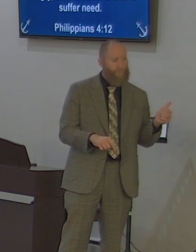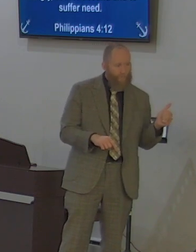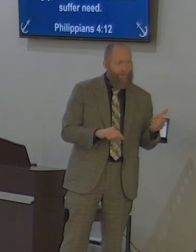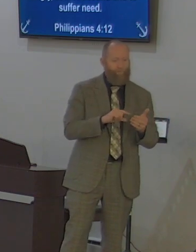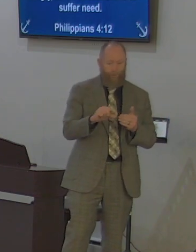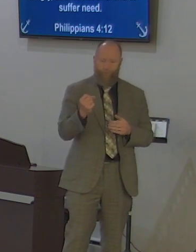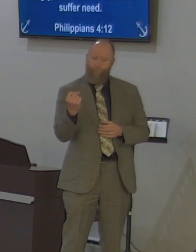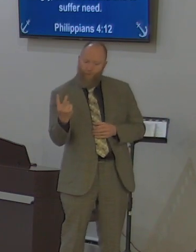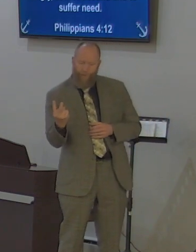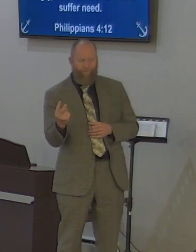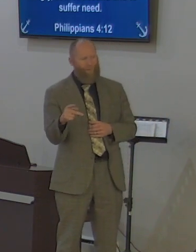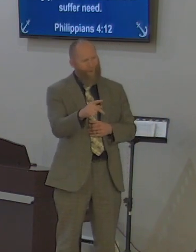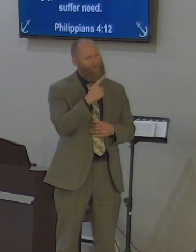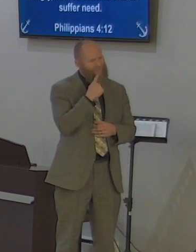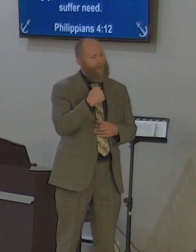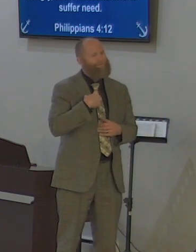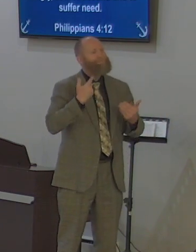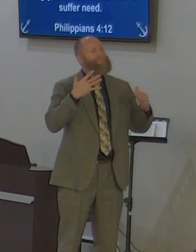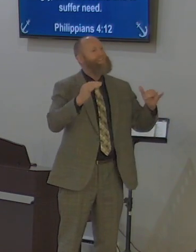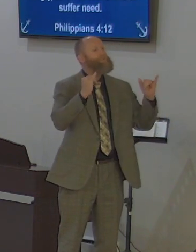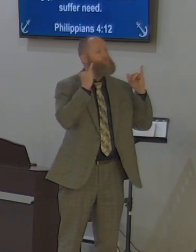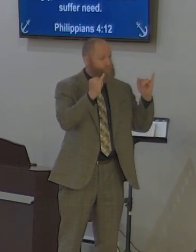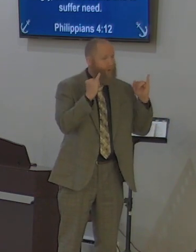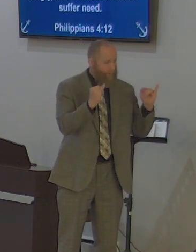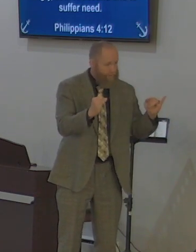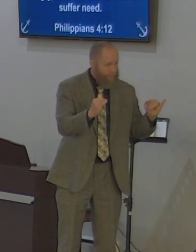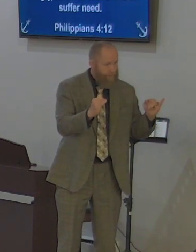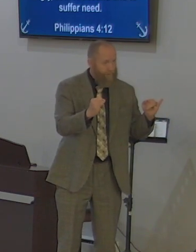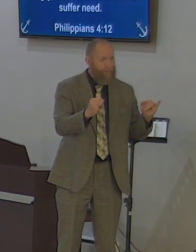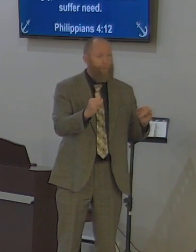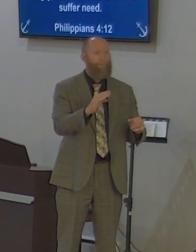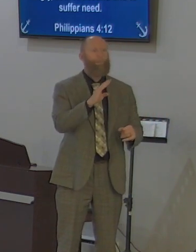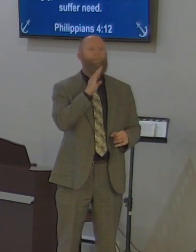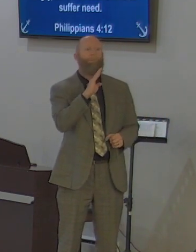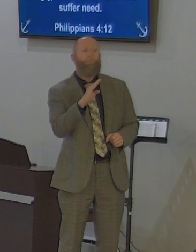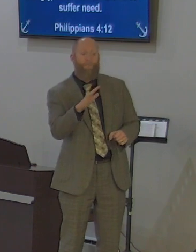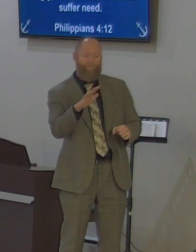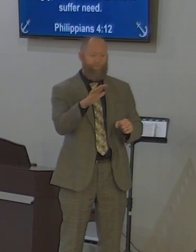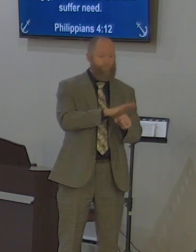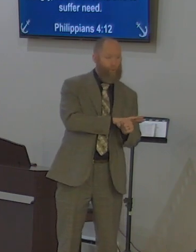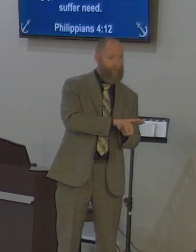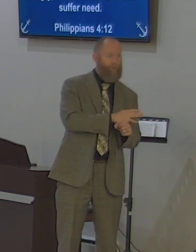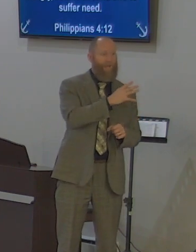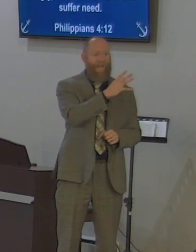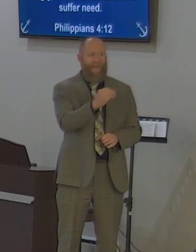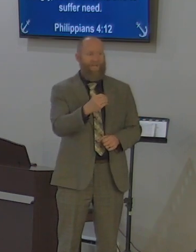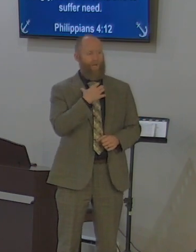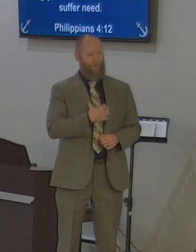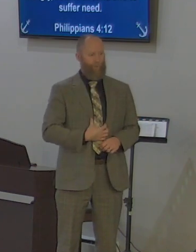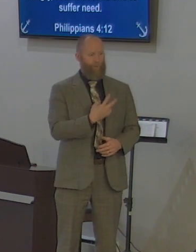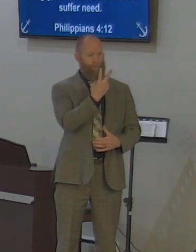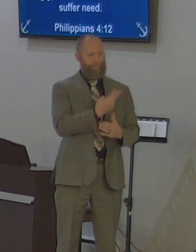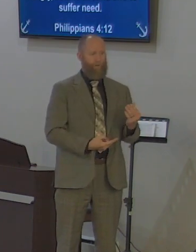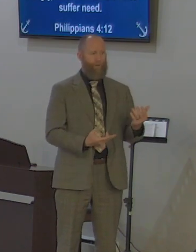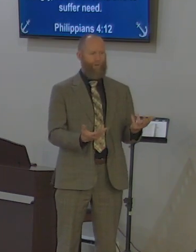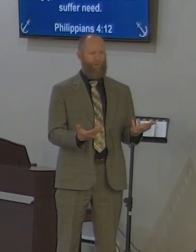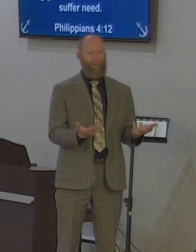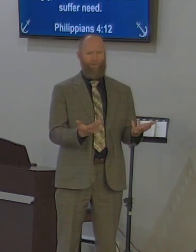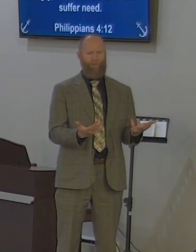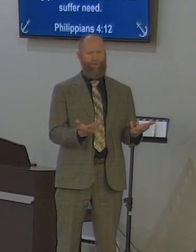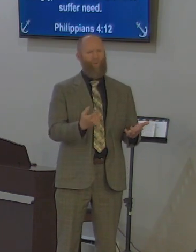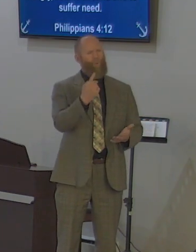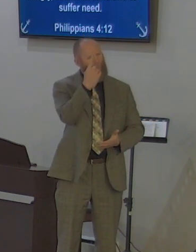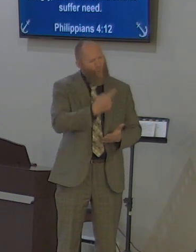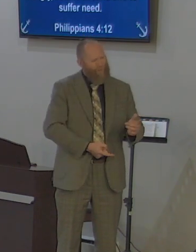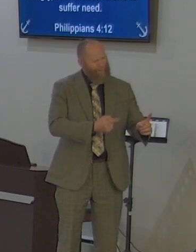instructed. I am instructed both to be full and to be hungry. What is the instruction? What